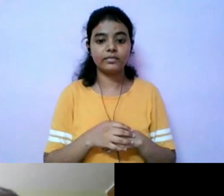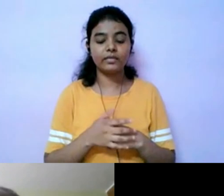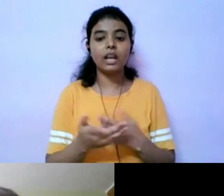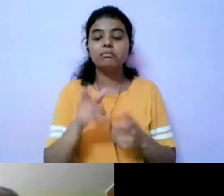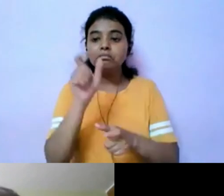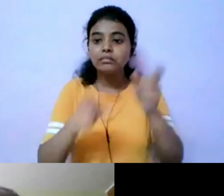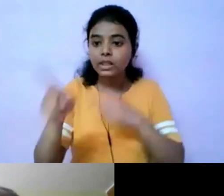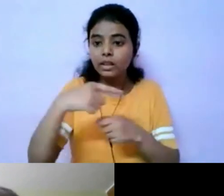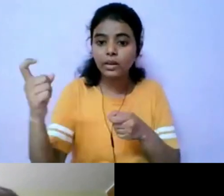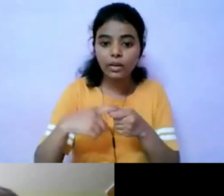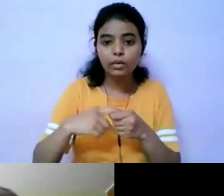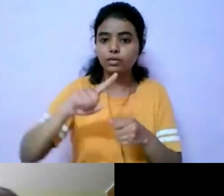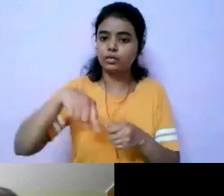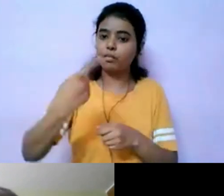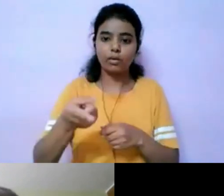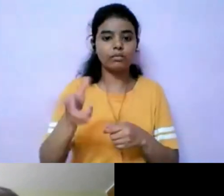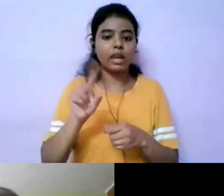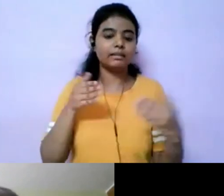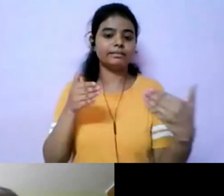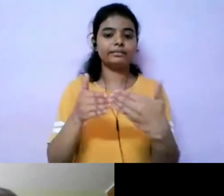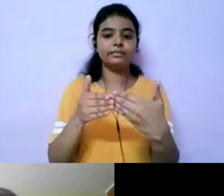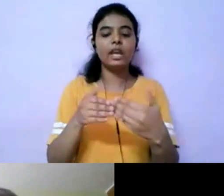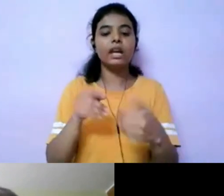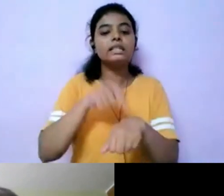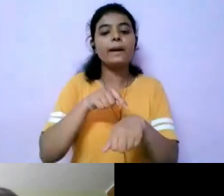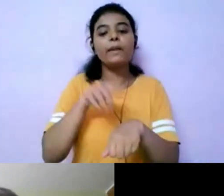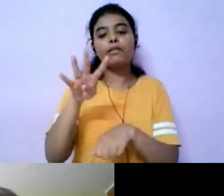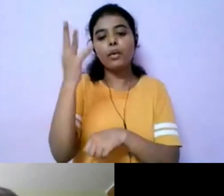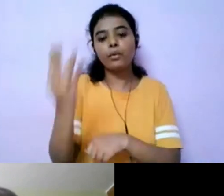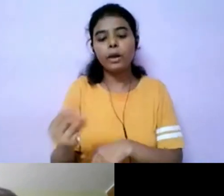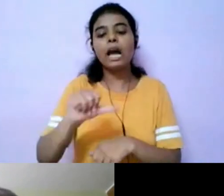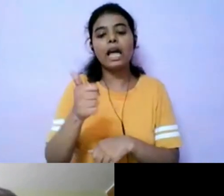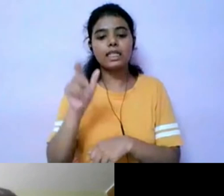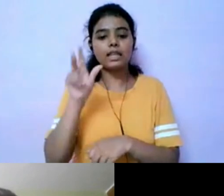that we are meeting tomorrow at 4 p.m. with another